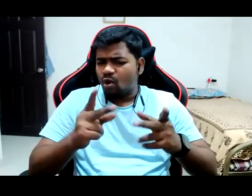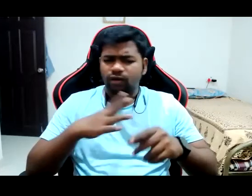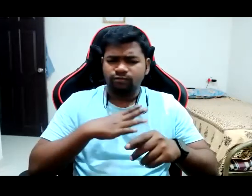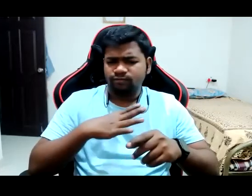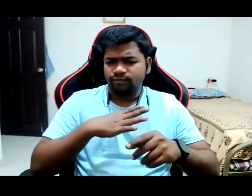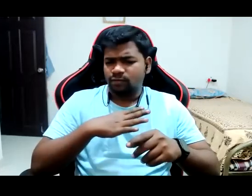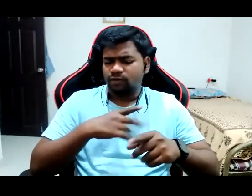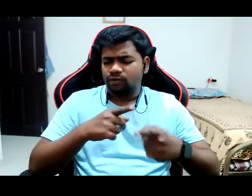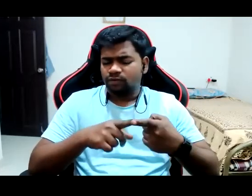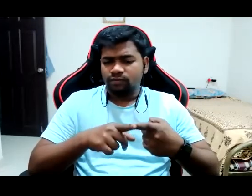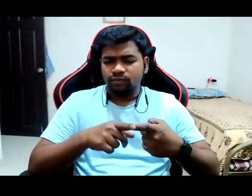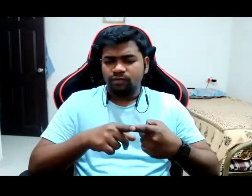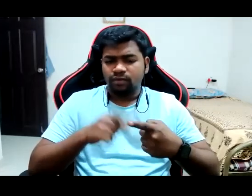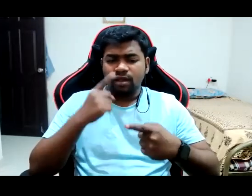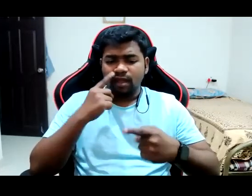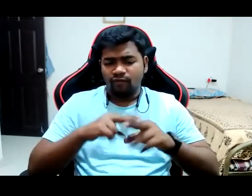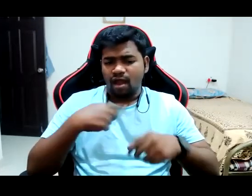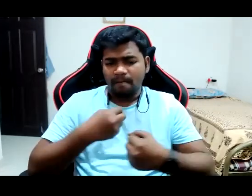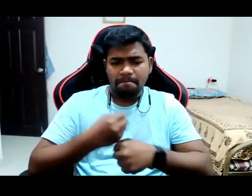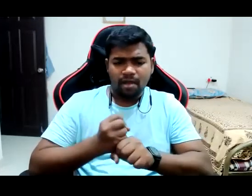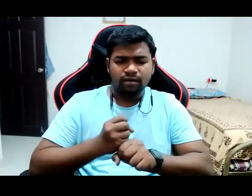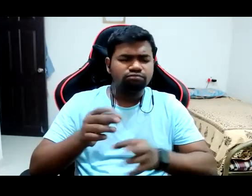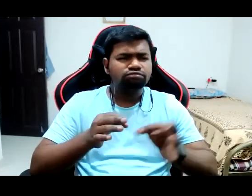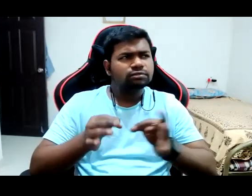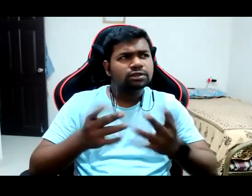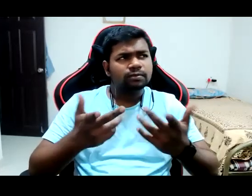something, for example,